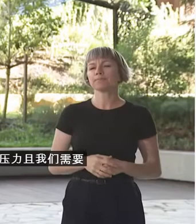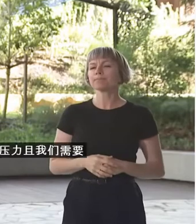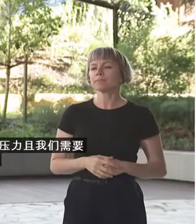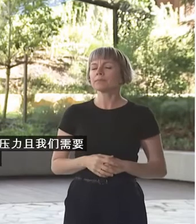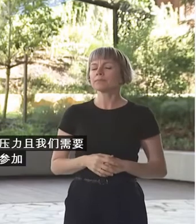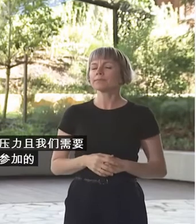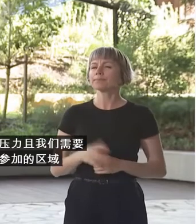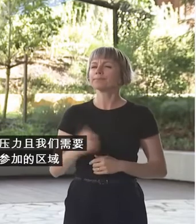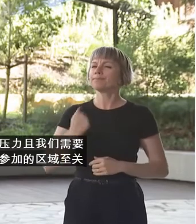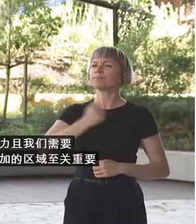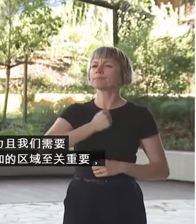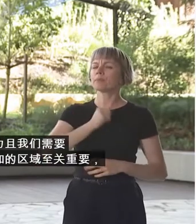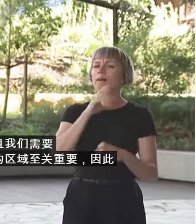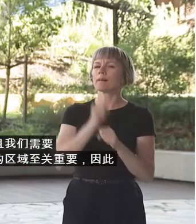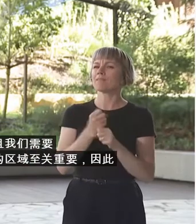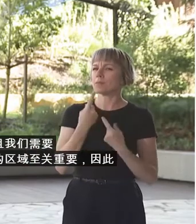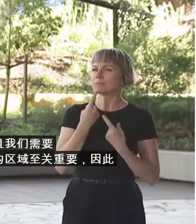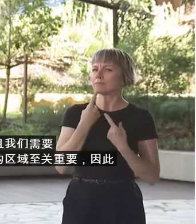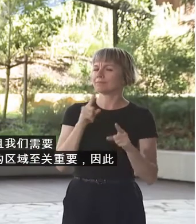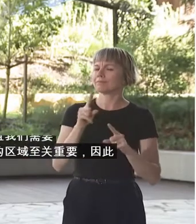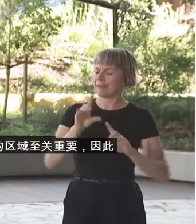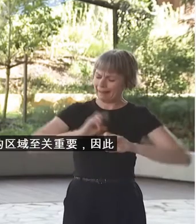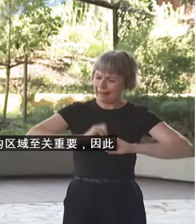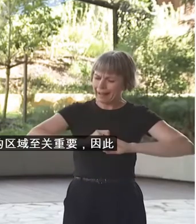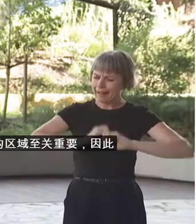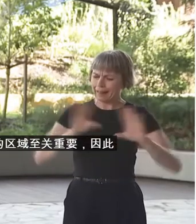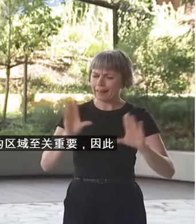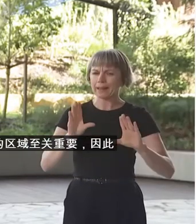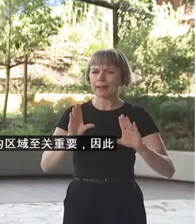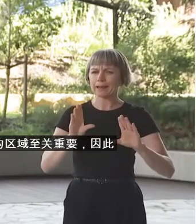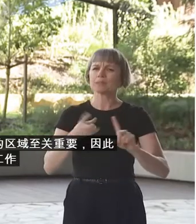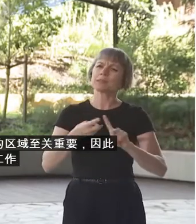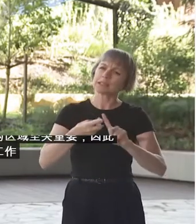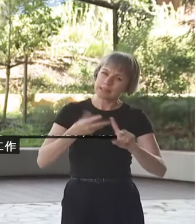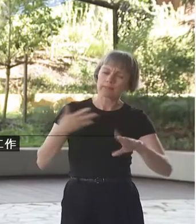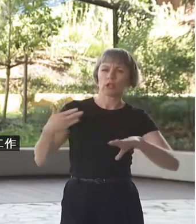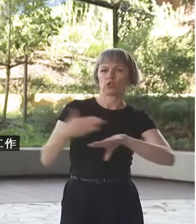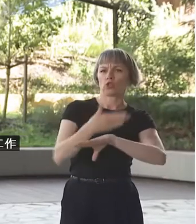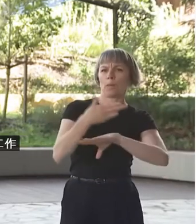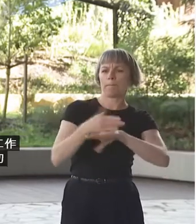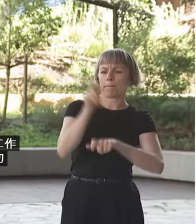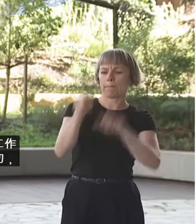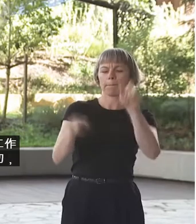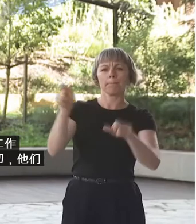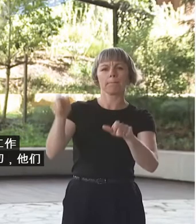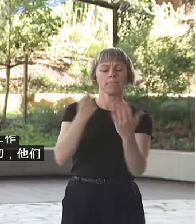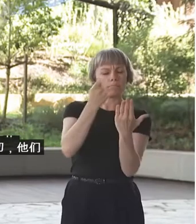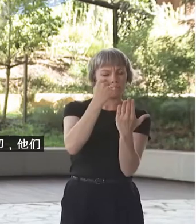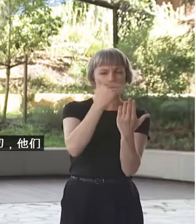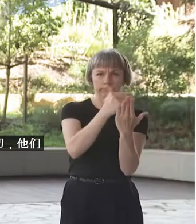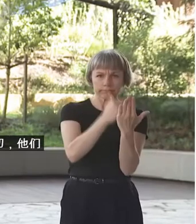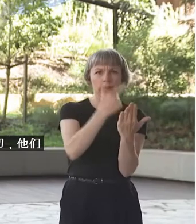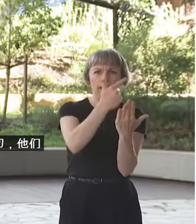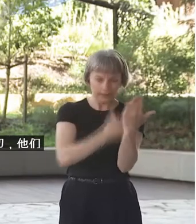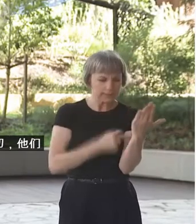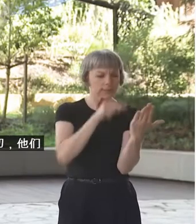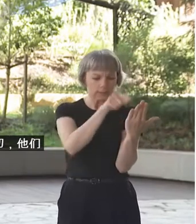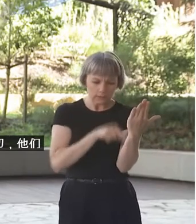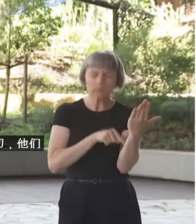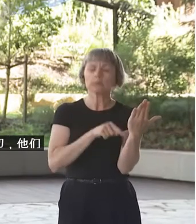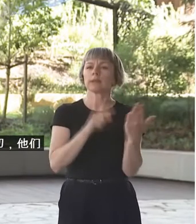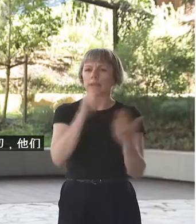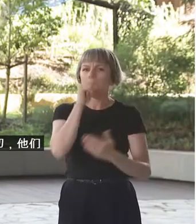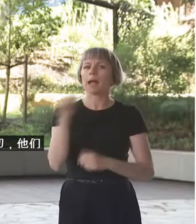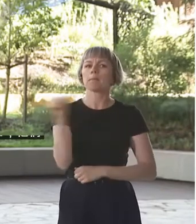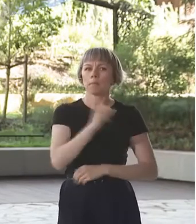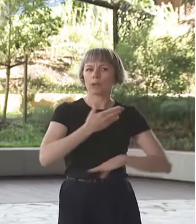and we need staff to attend. So we've asked employers to work very closely with the employees, and they have been doing that. The changes